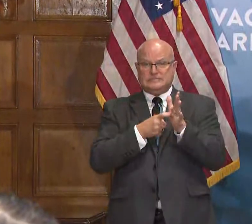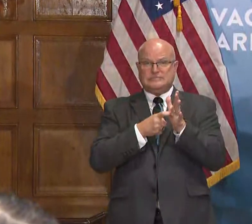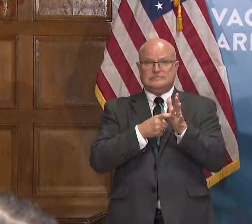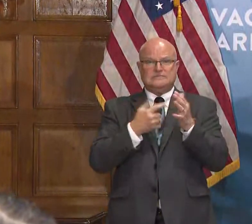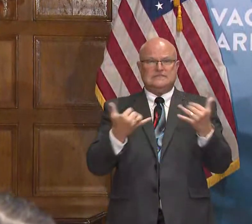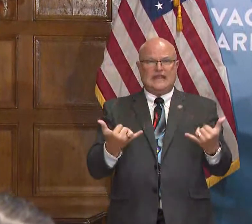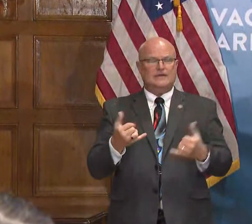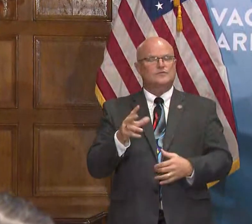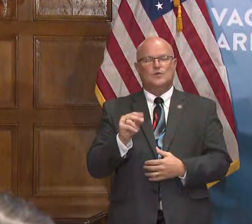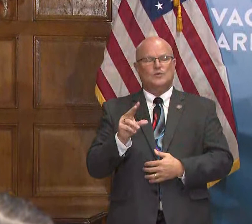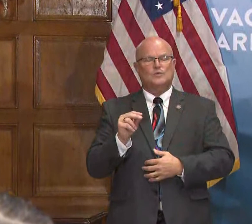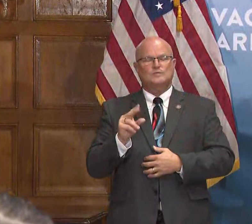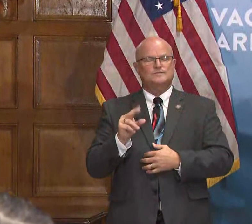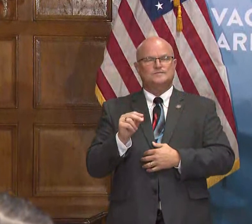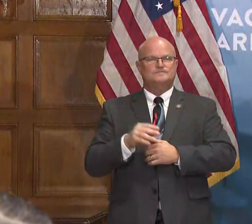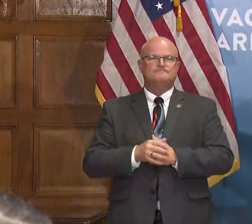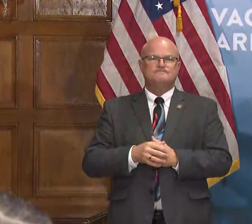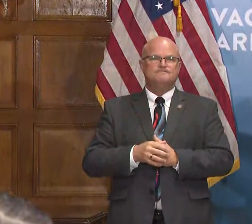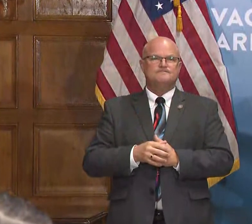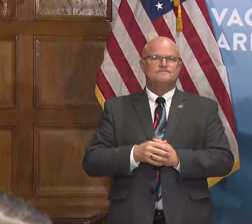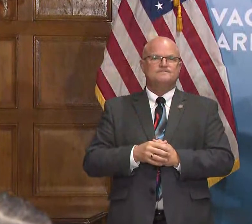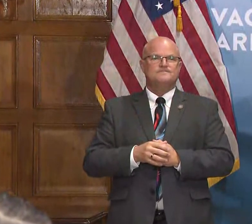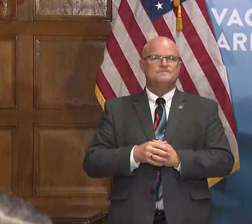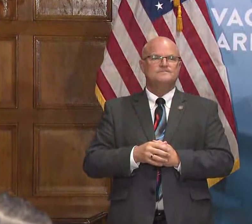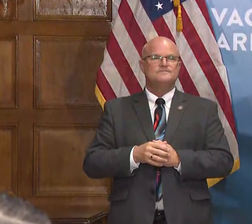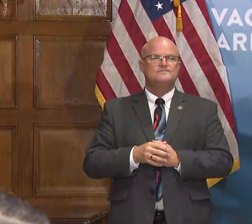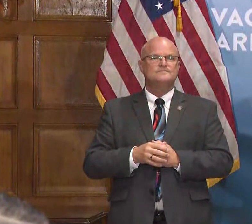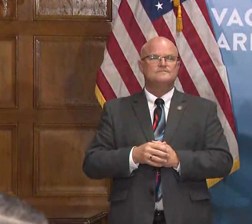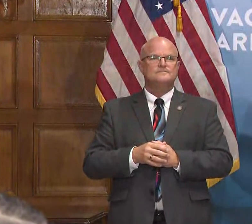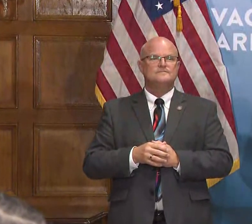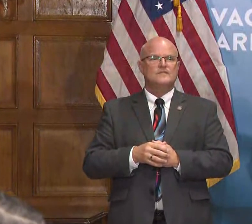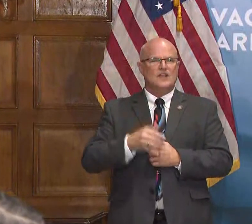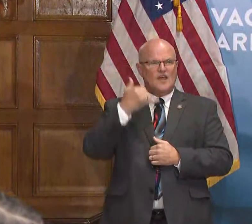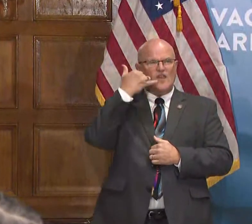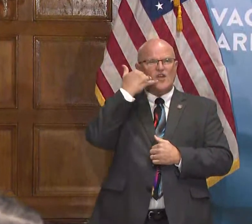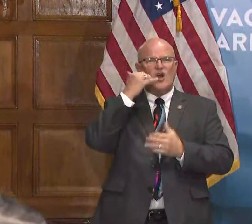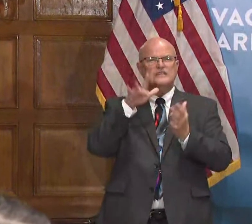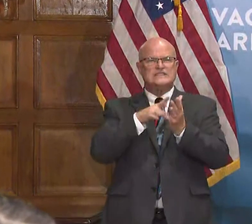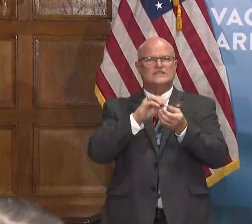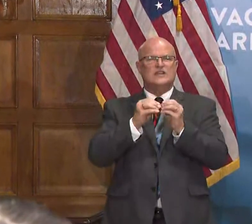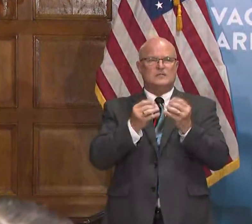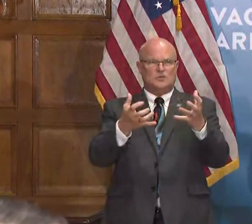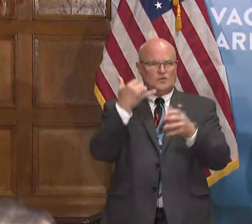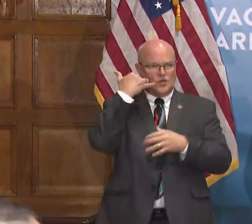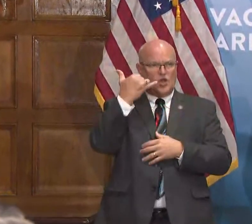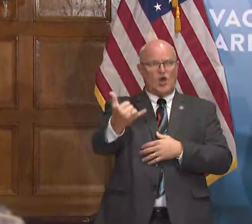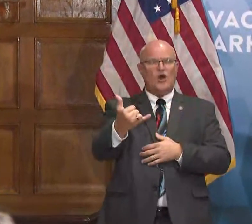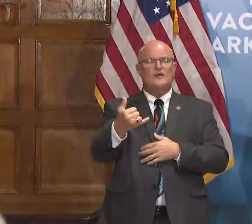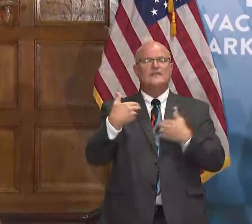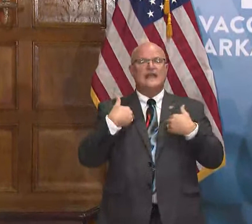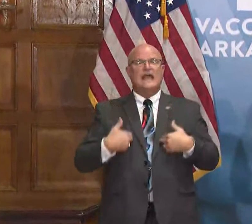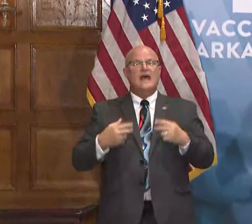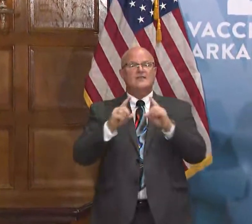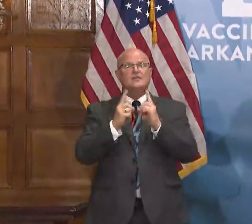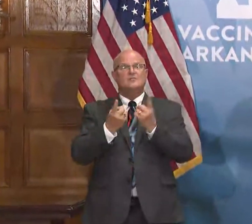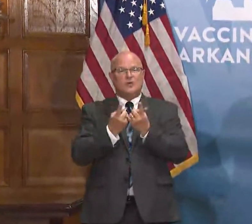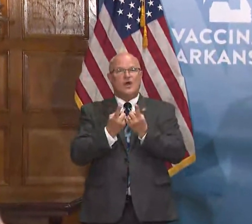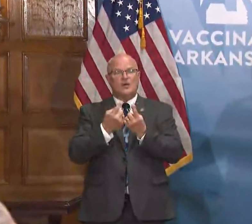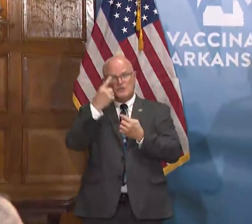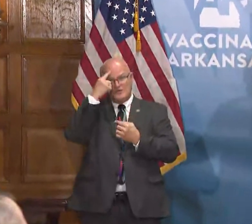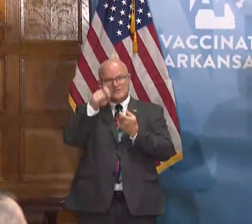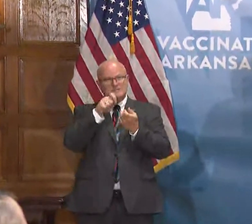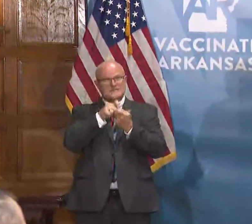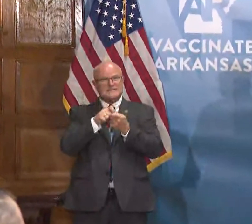that particular age group. And there's the call center number if you want to call the health department to get